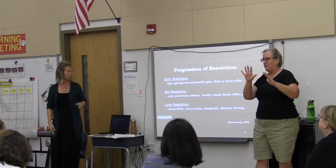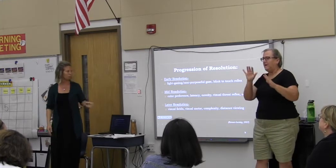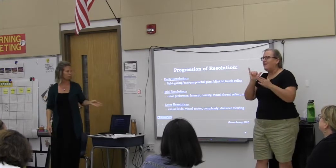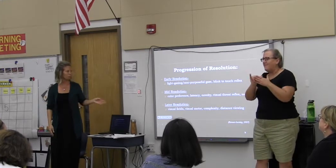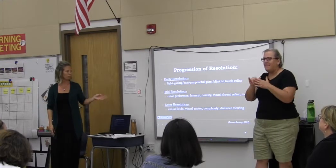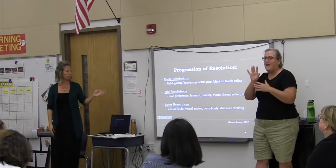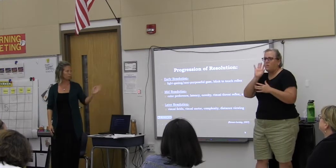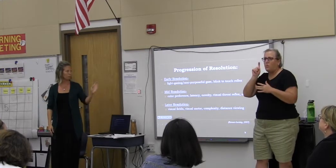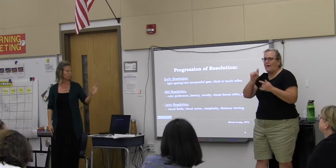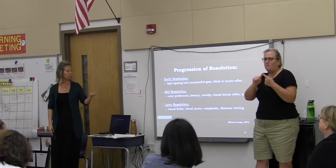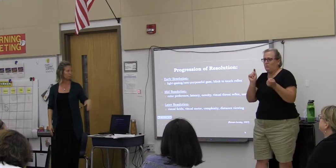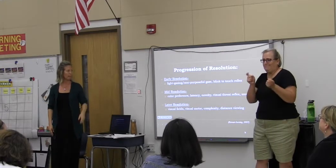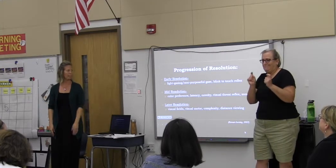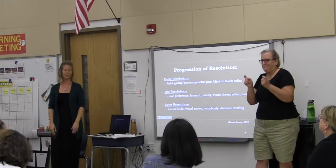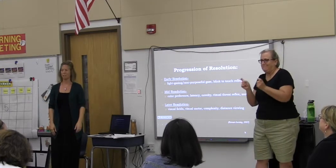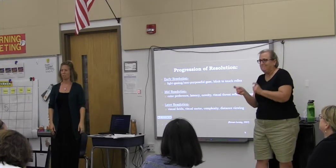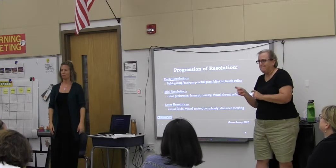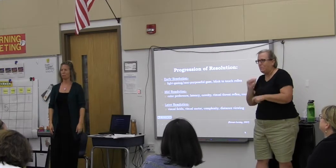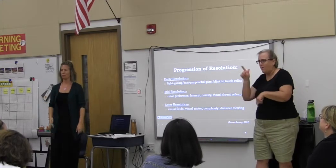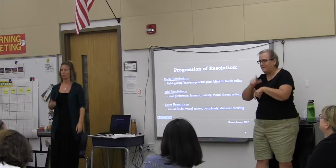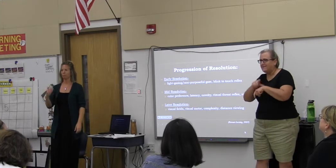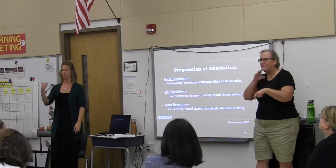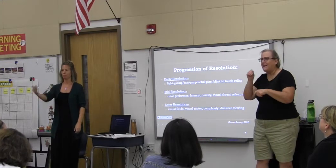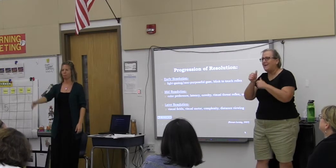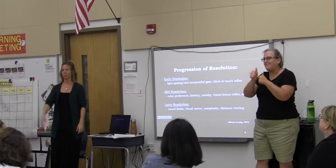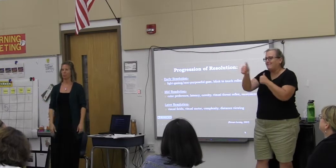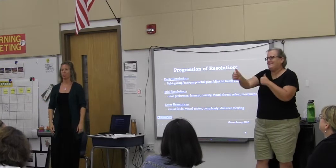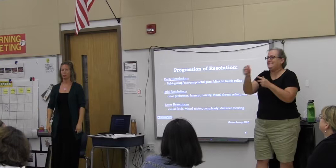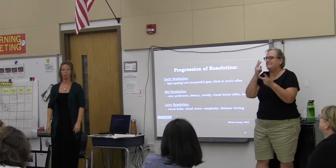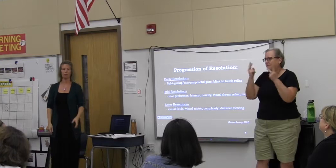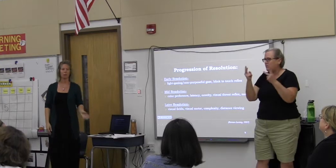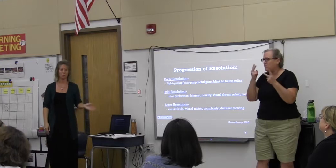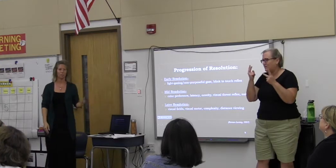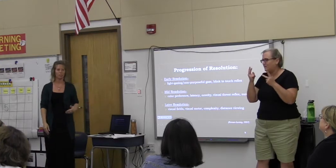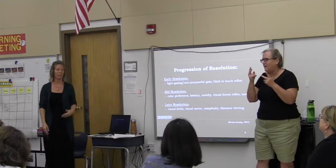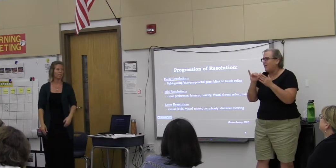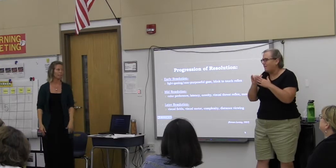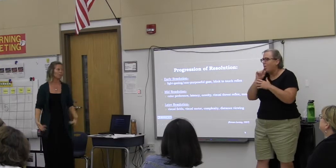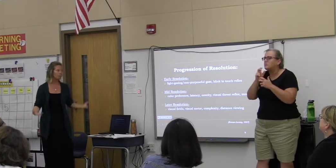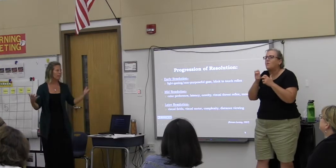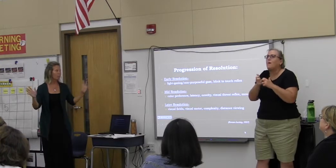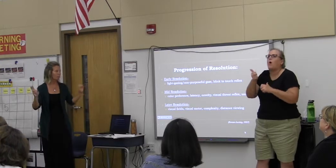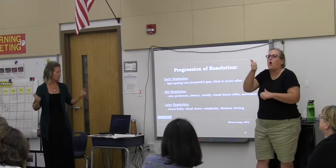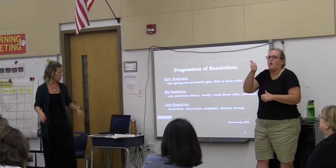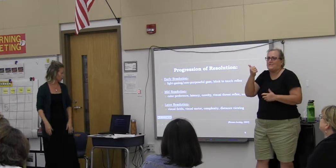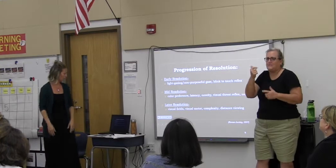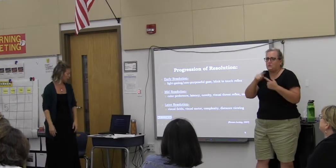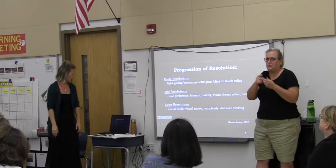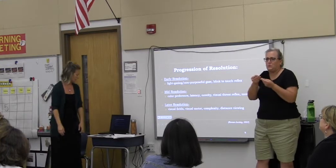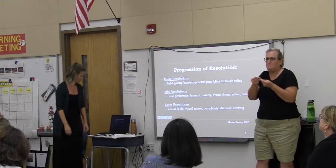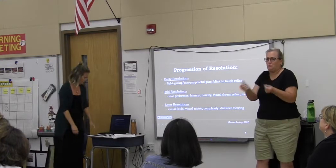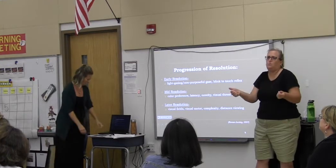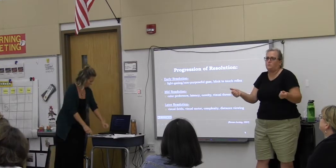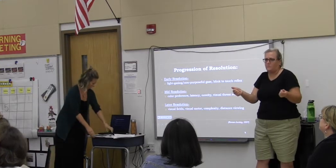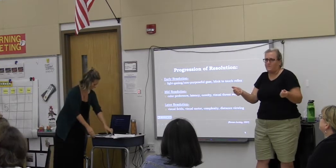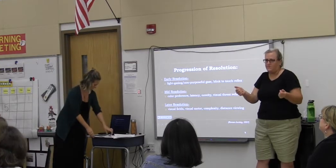time. And distance viewing. These are going to be the hardest ones to kind of get rid of, so to